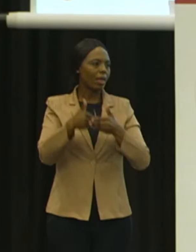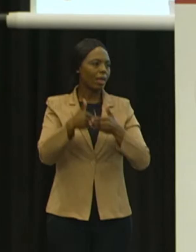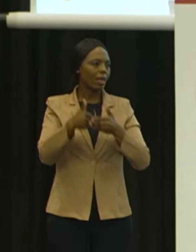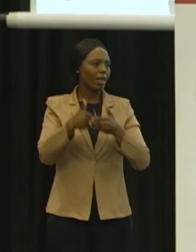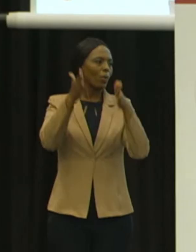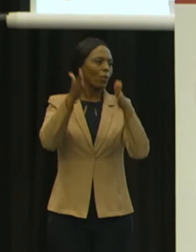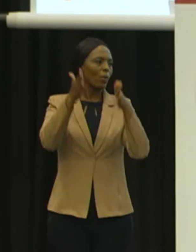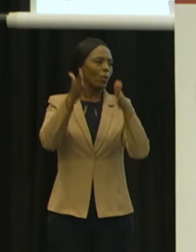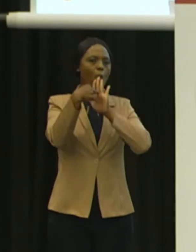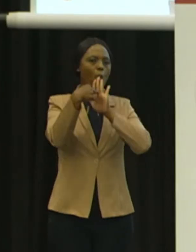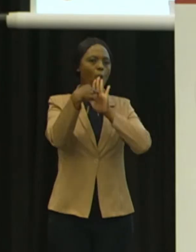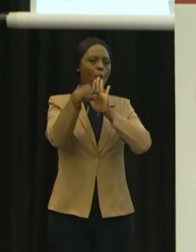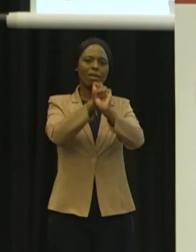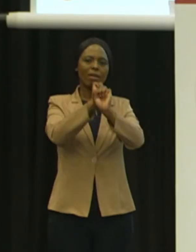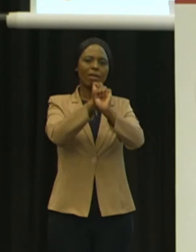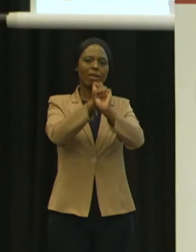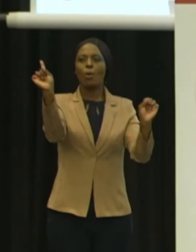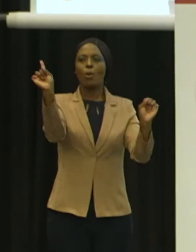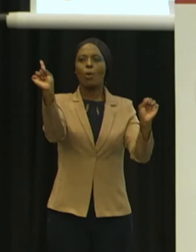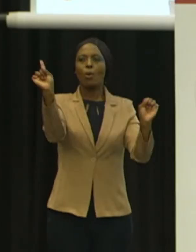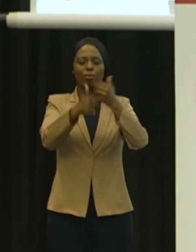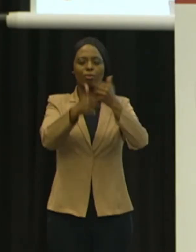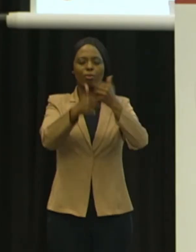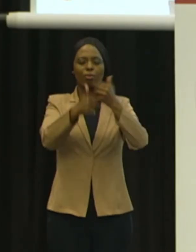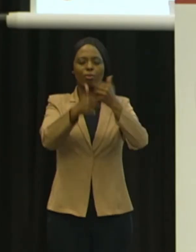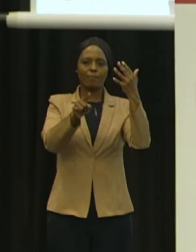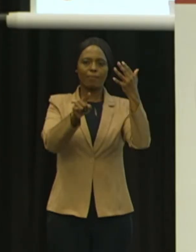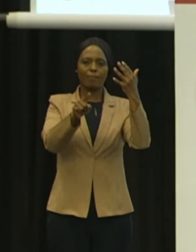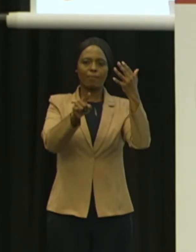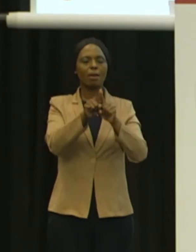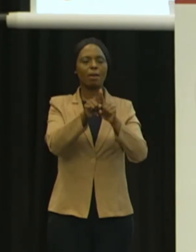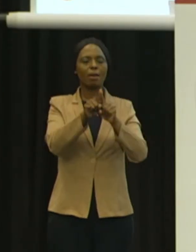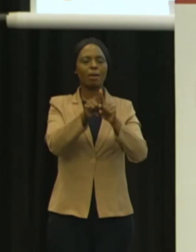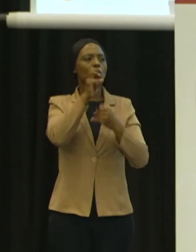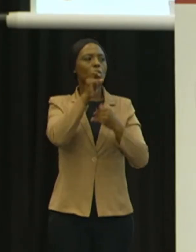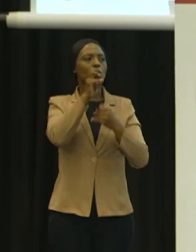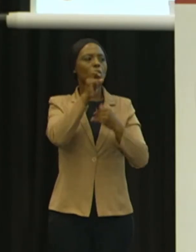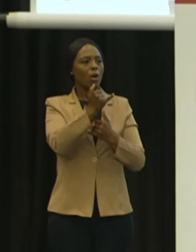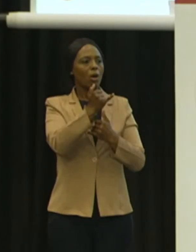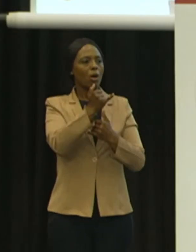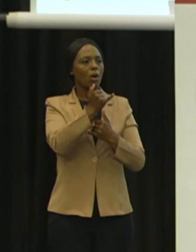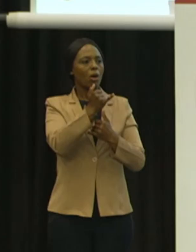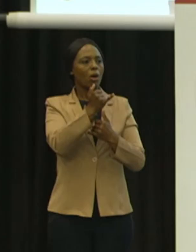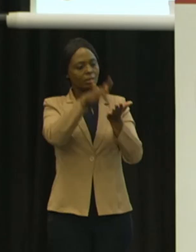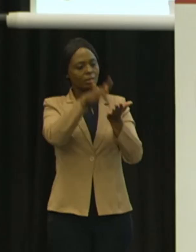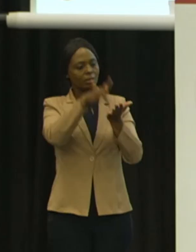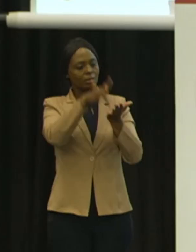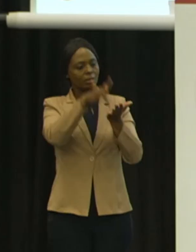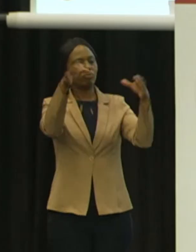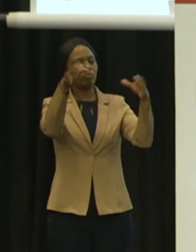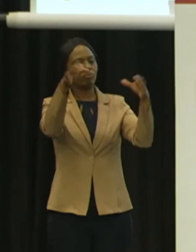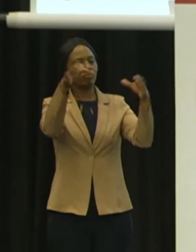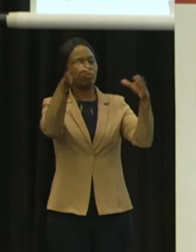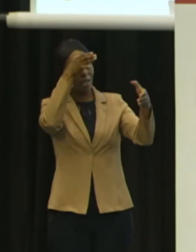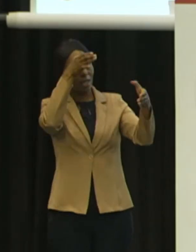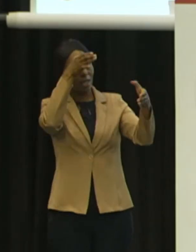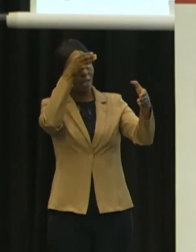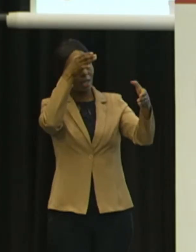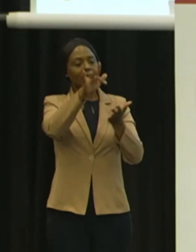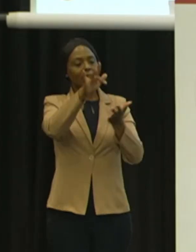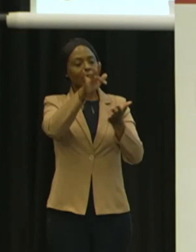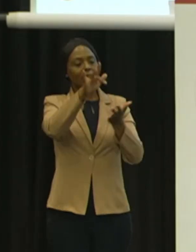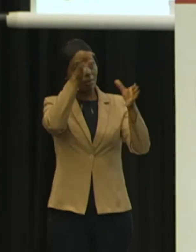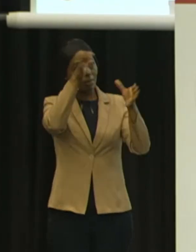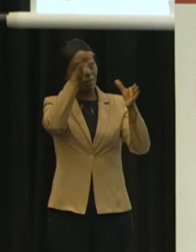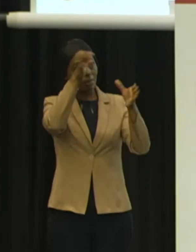play at healthcare facilities, and again, using the model of centers of excellence. But we know that centers of excellence is just